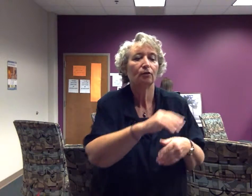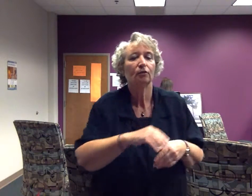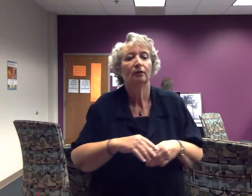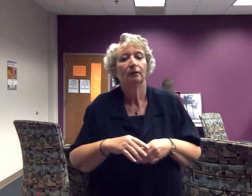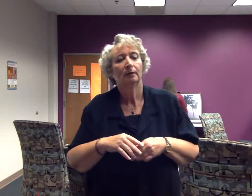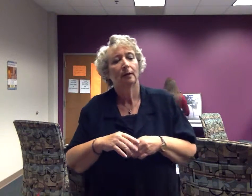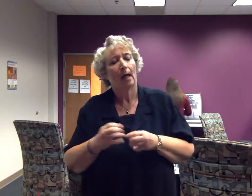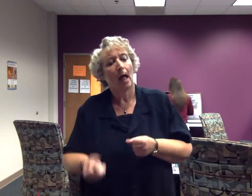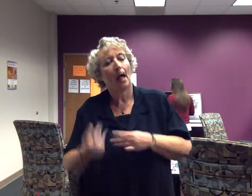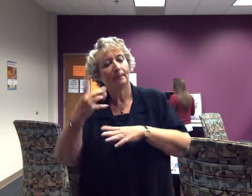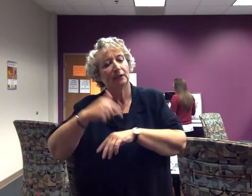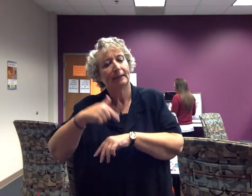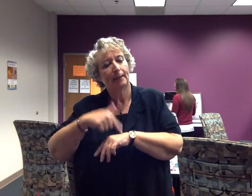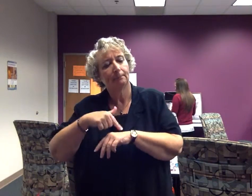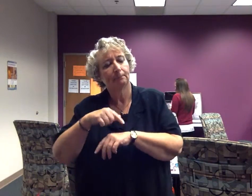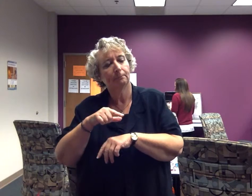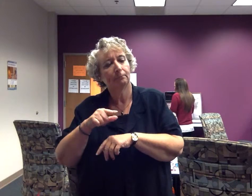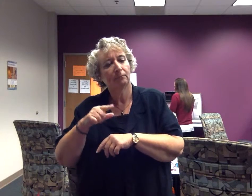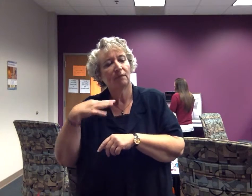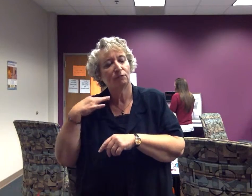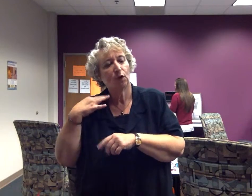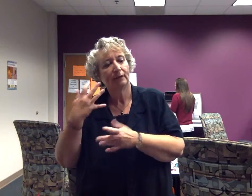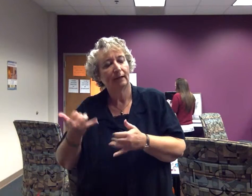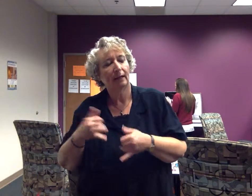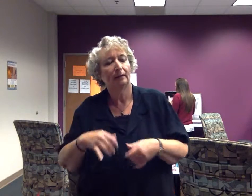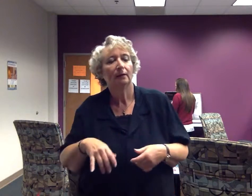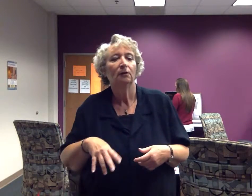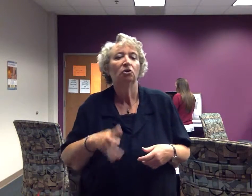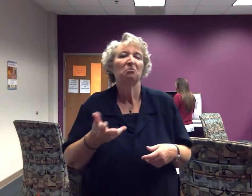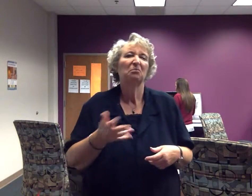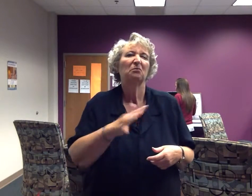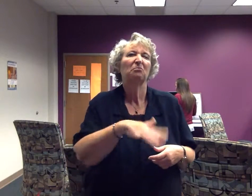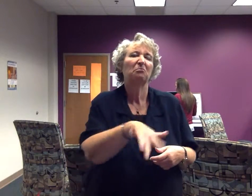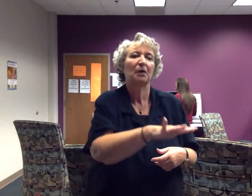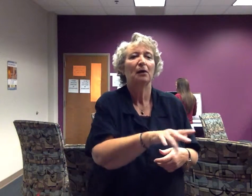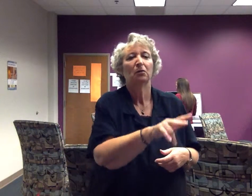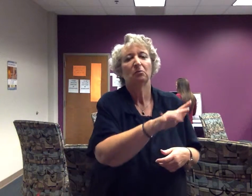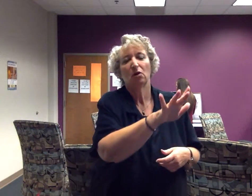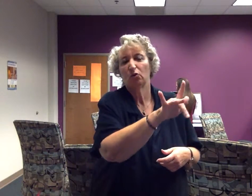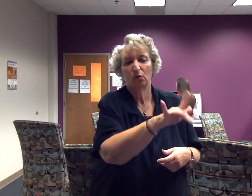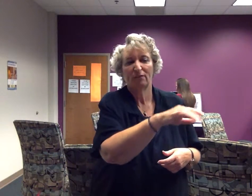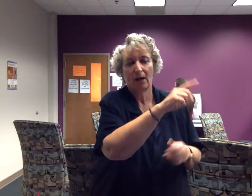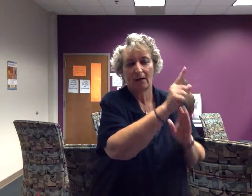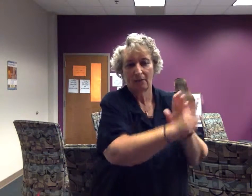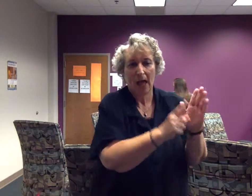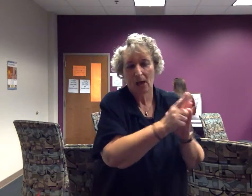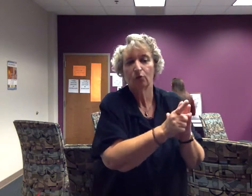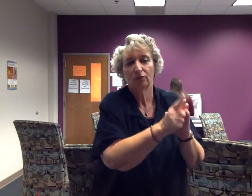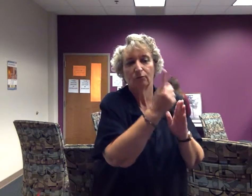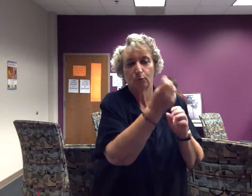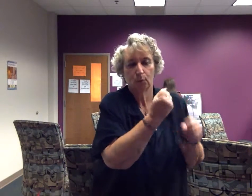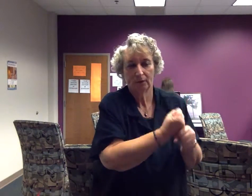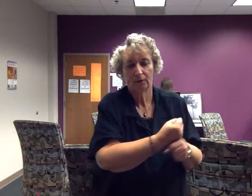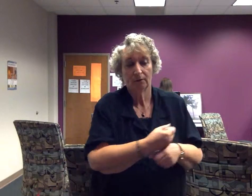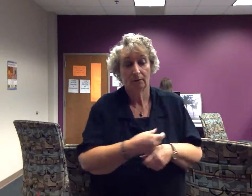year, and just usually a couple hours at a time. Now, is that 25 hours you could use doing something else? Yes. But you